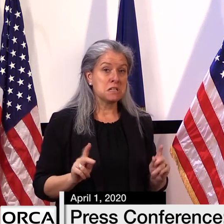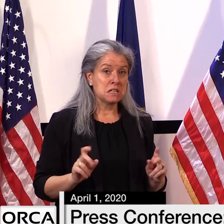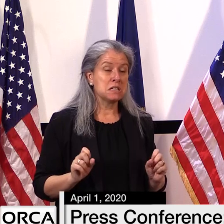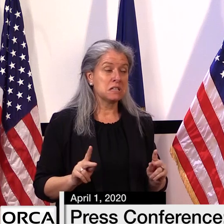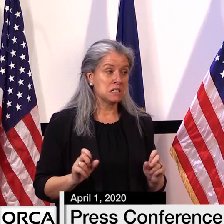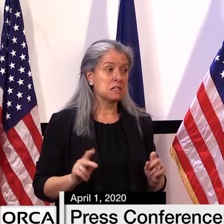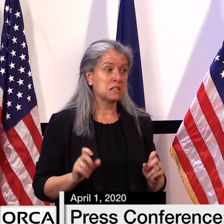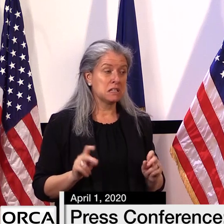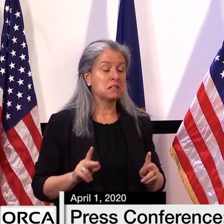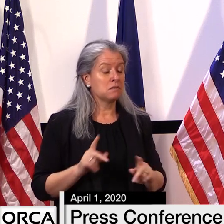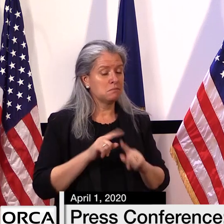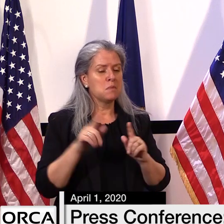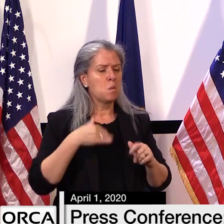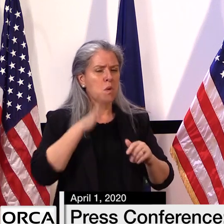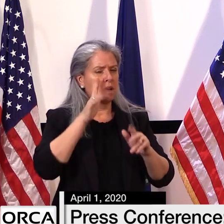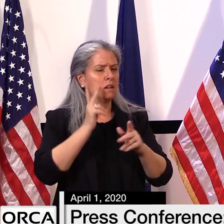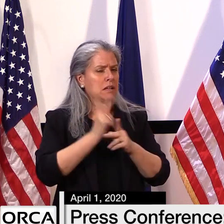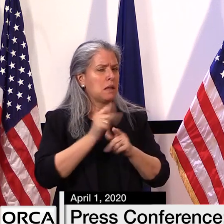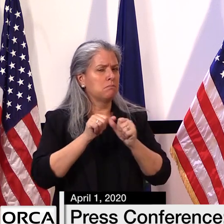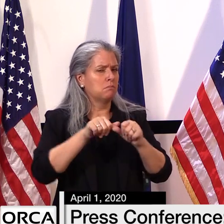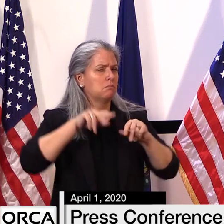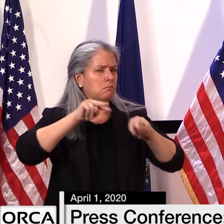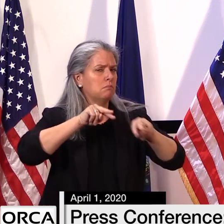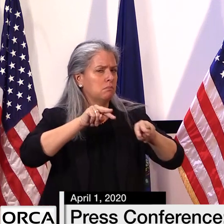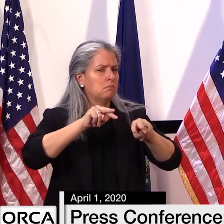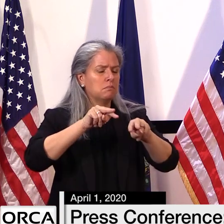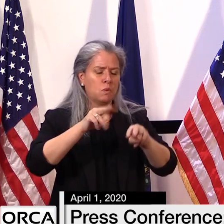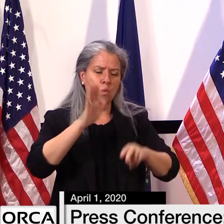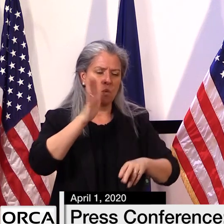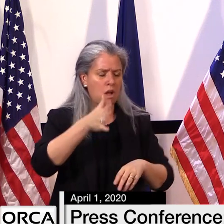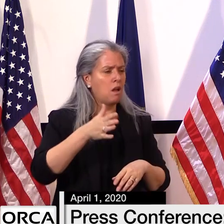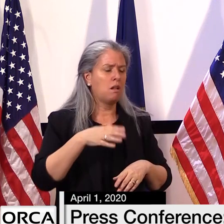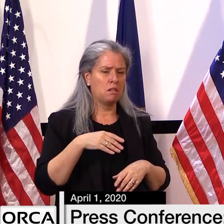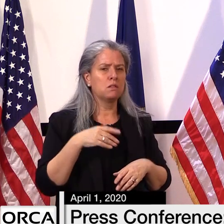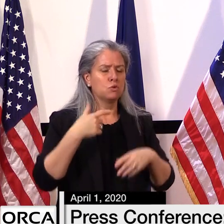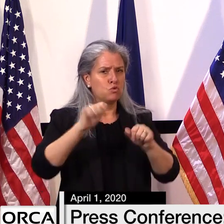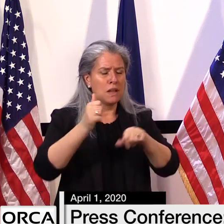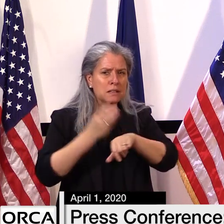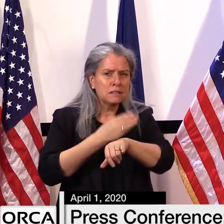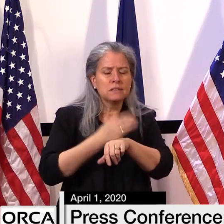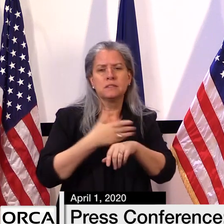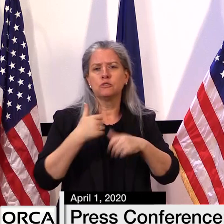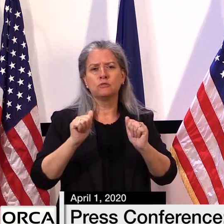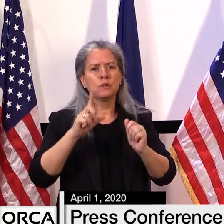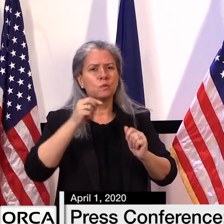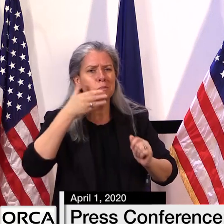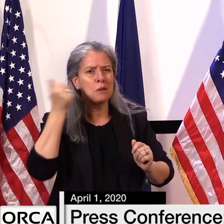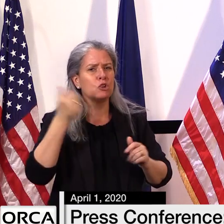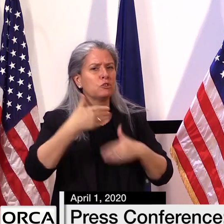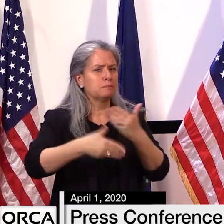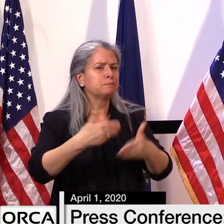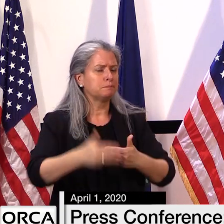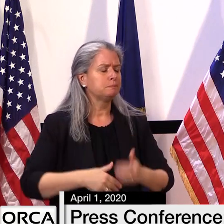to continue to assess this situation and do whatever we can to make sure that we have the capacity.